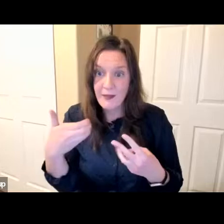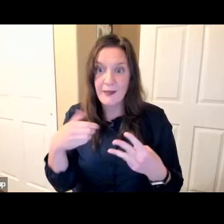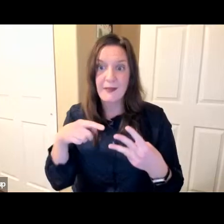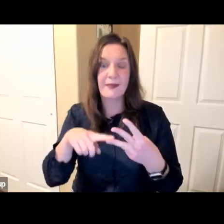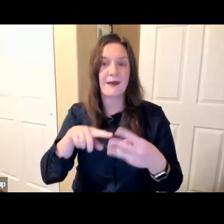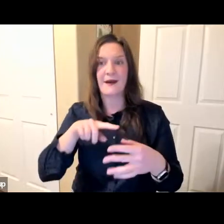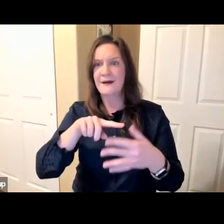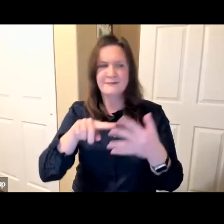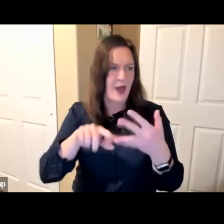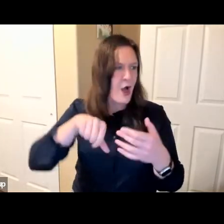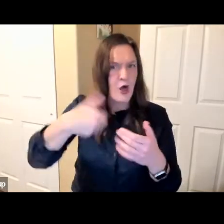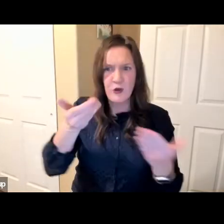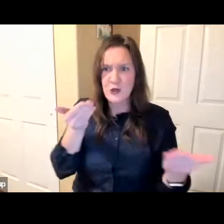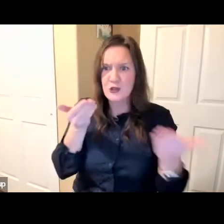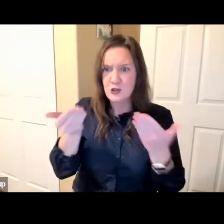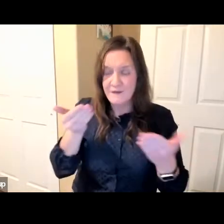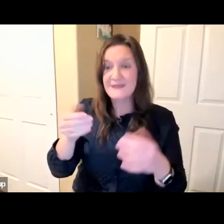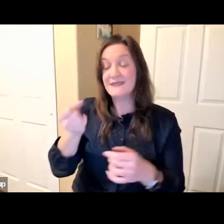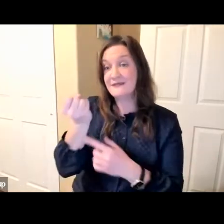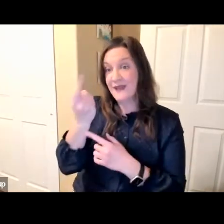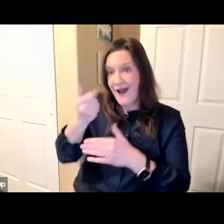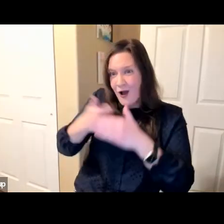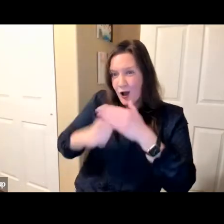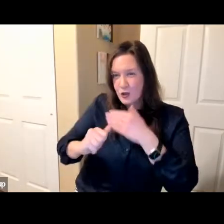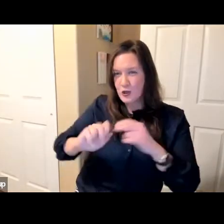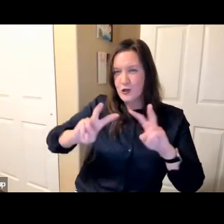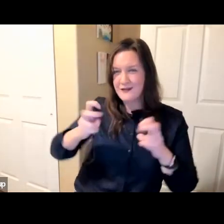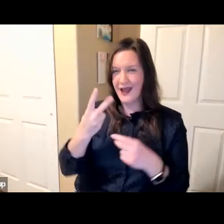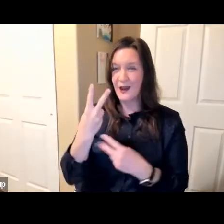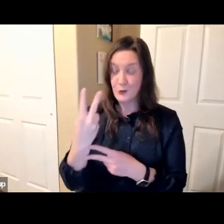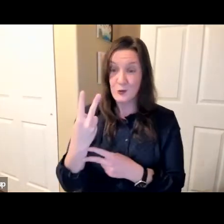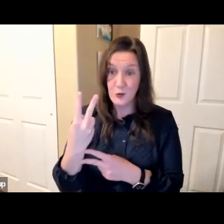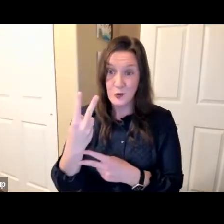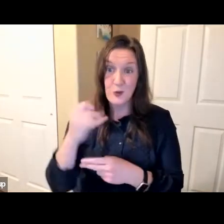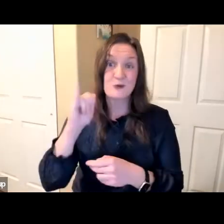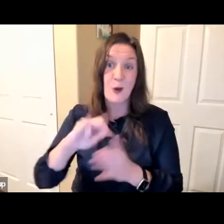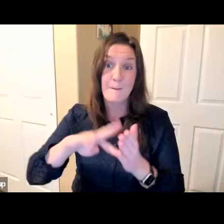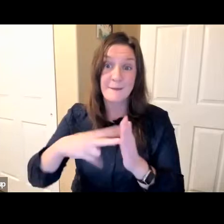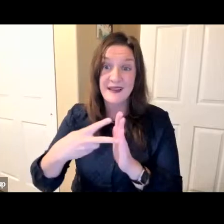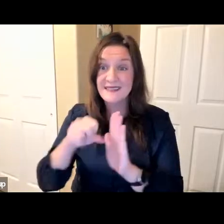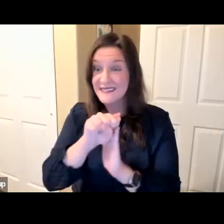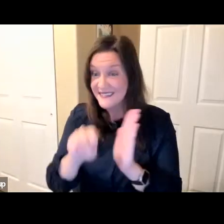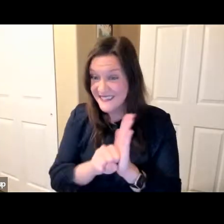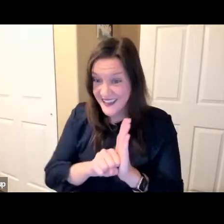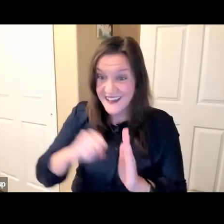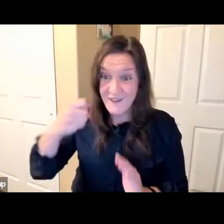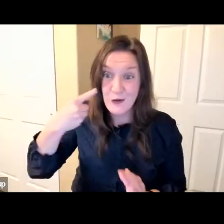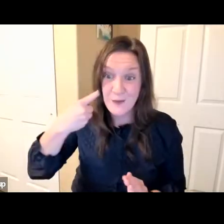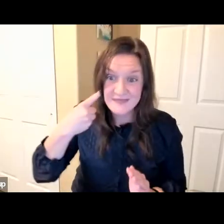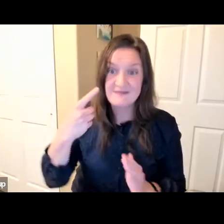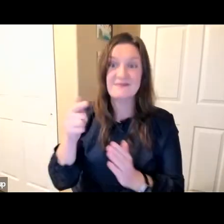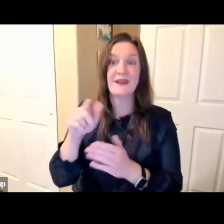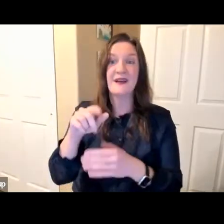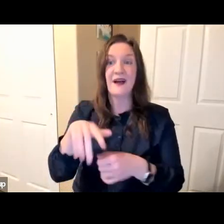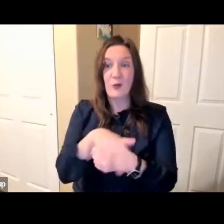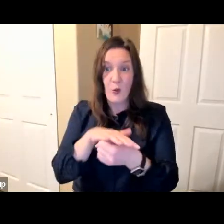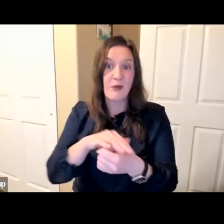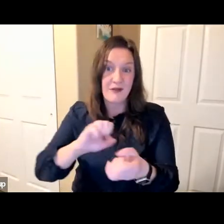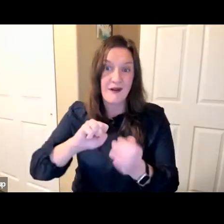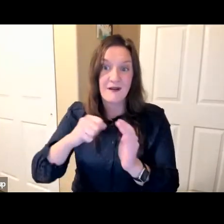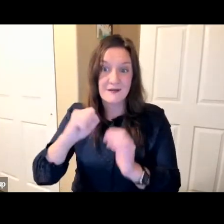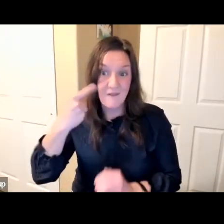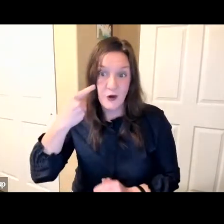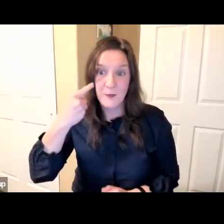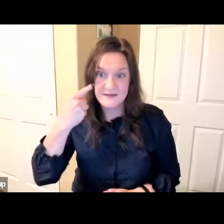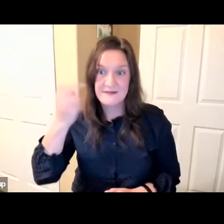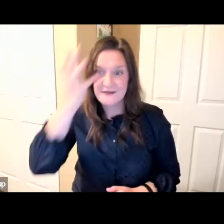web accessibility, mobile accessibility, and other services under Title II, meaning